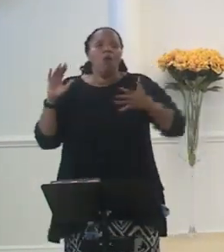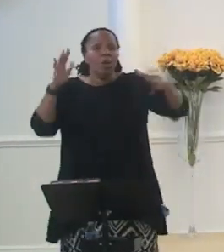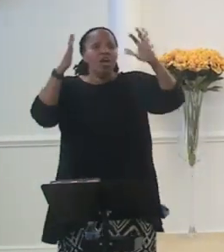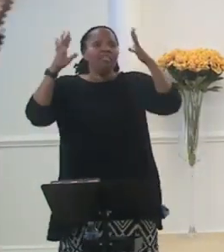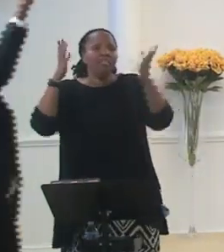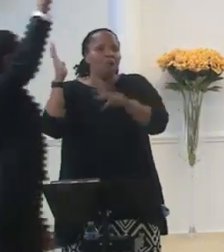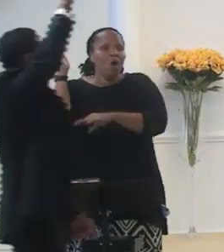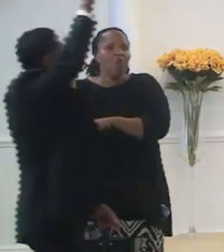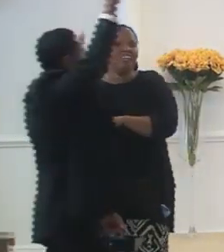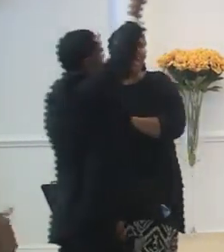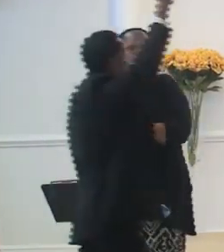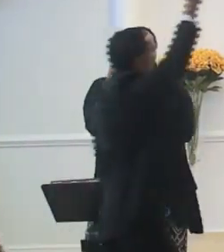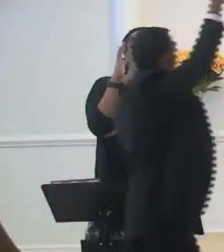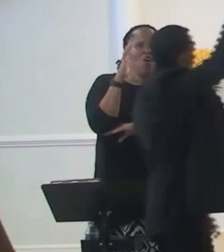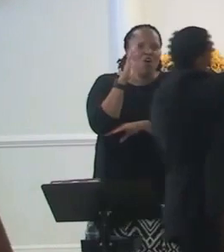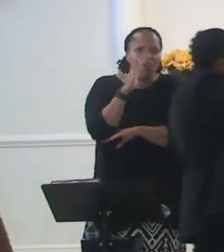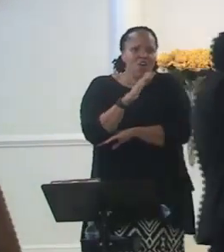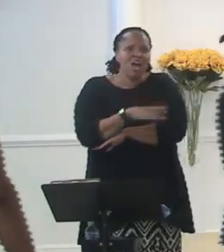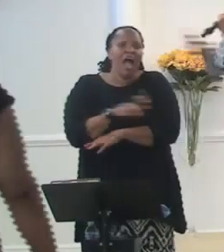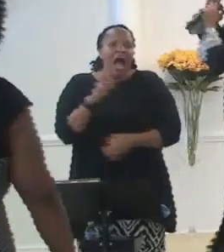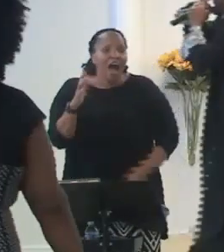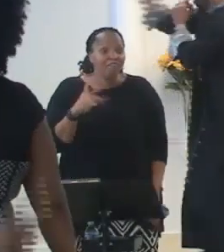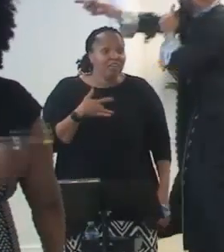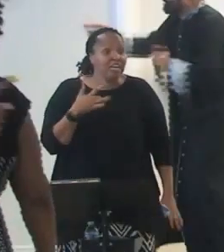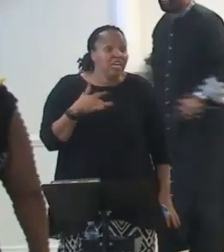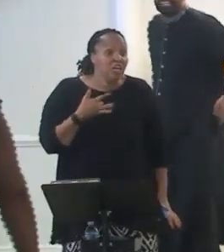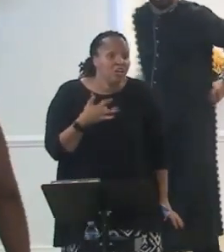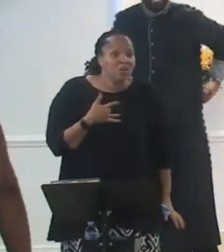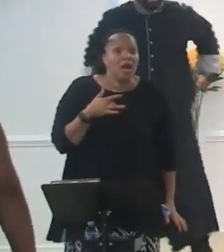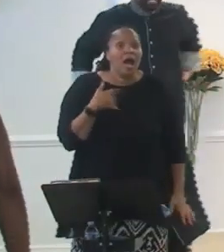Praise him all day long. Look at somebody say, I